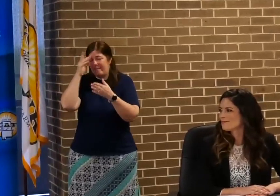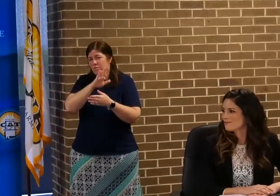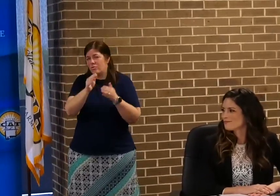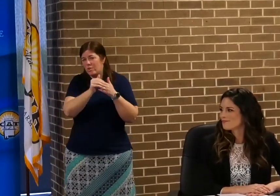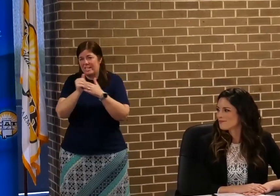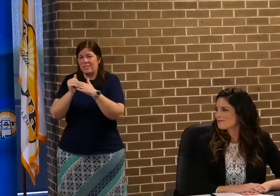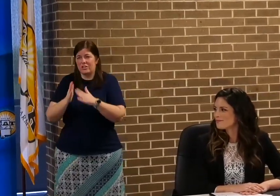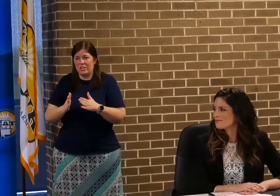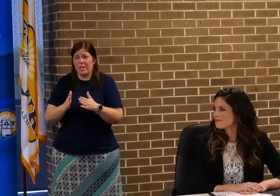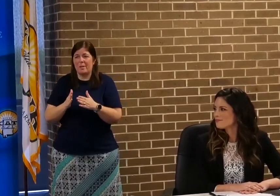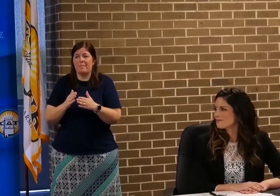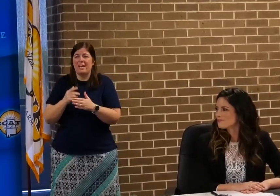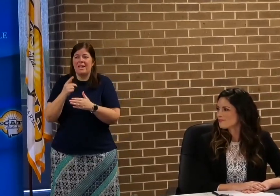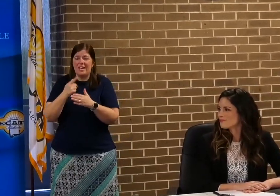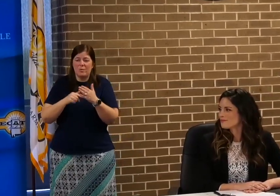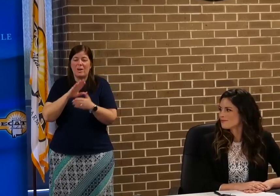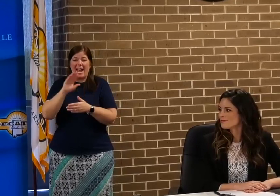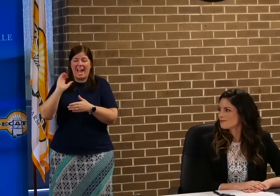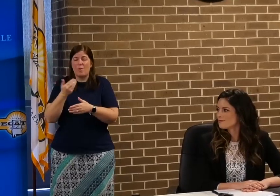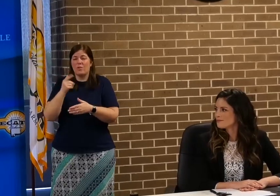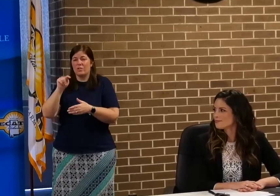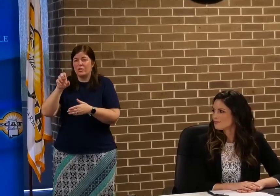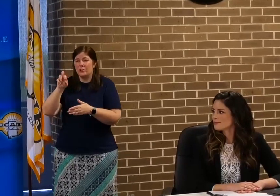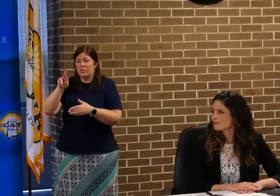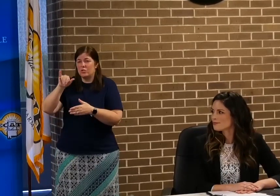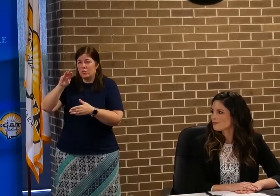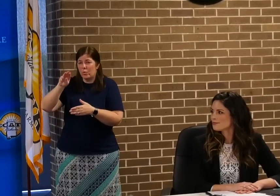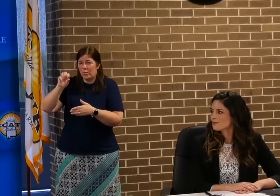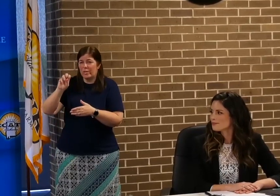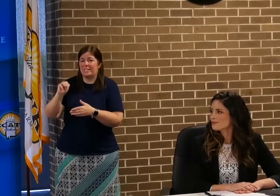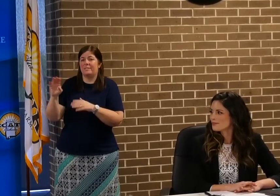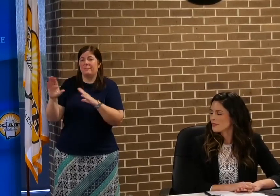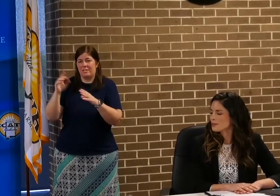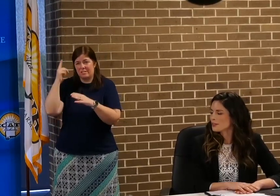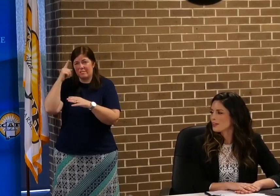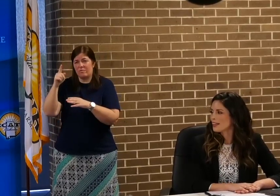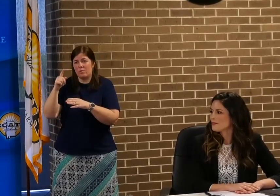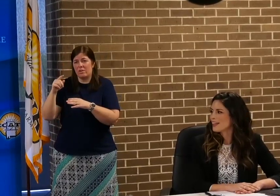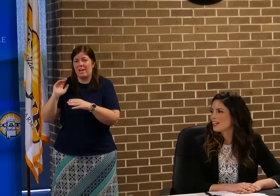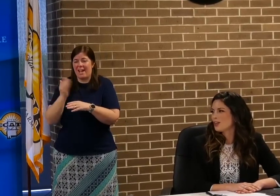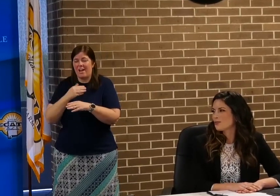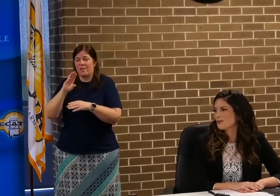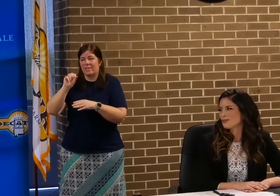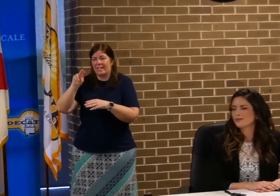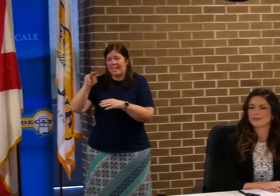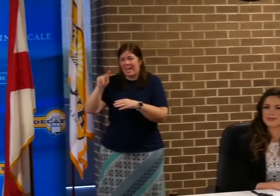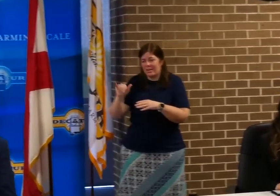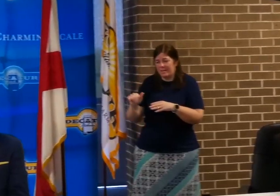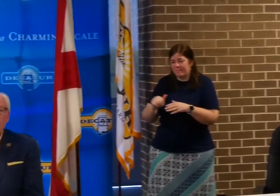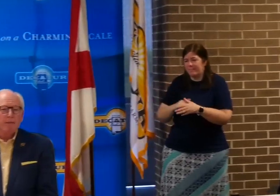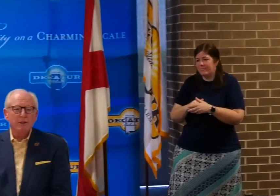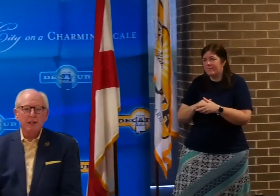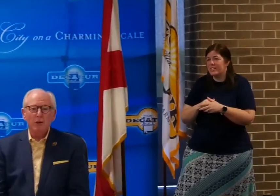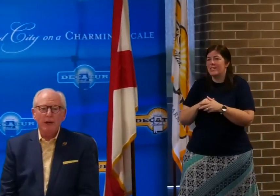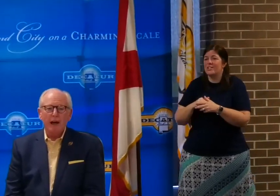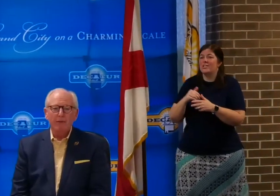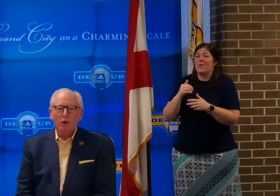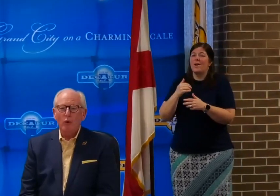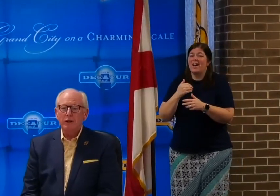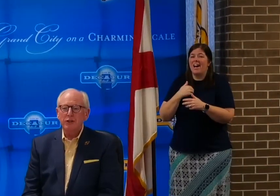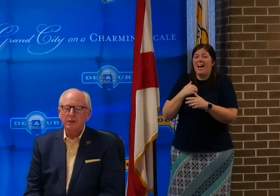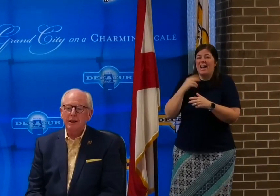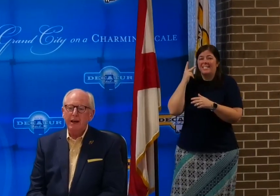and what our local tourism bureau does for Decatur and Morgan County. Absolutely. Thank you. Thank you. So I see that we